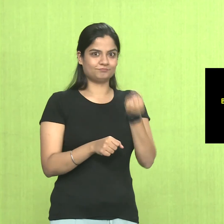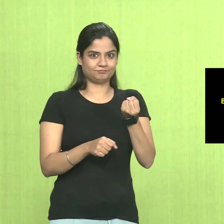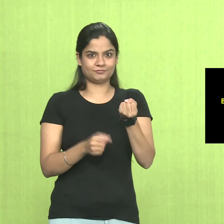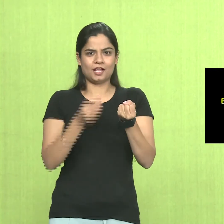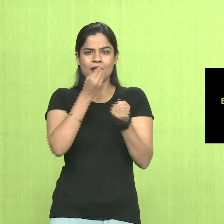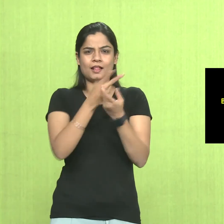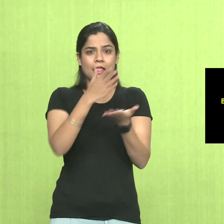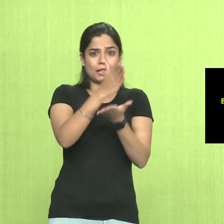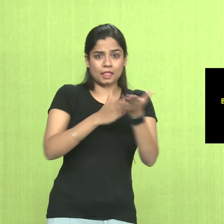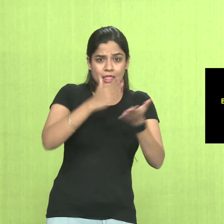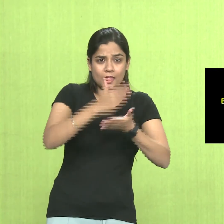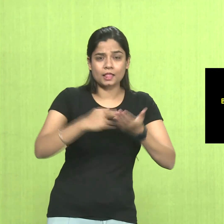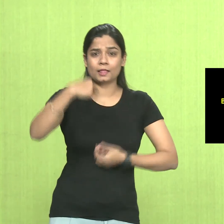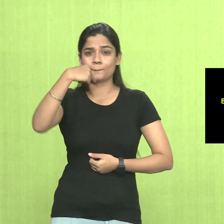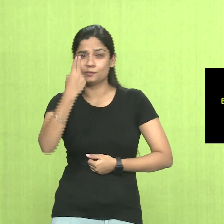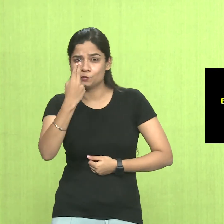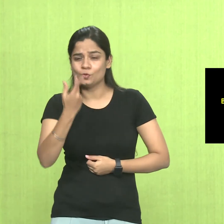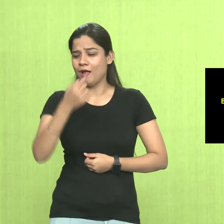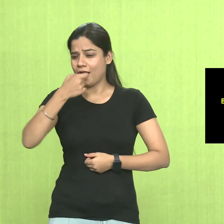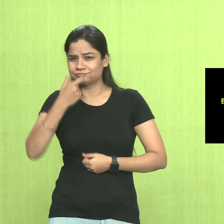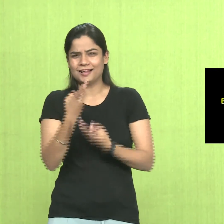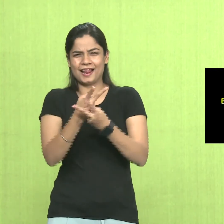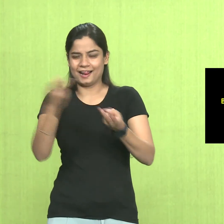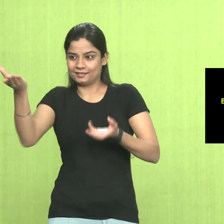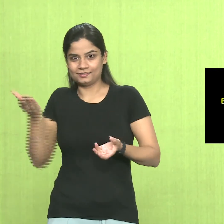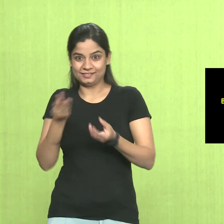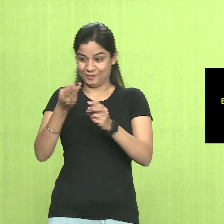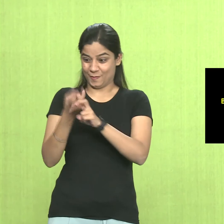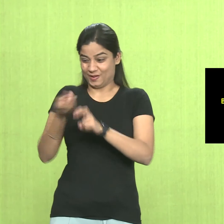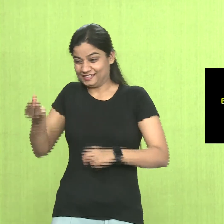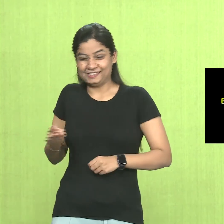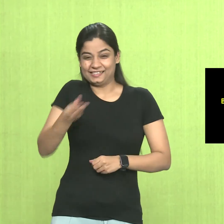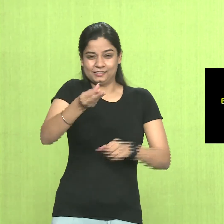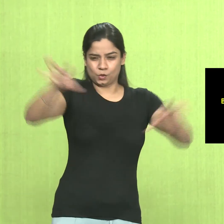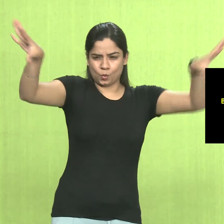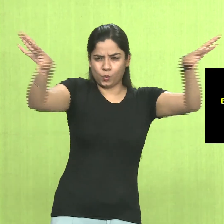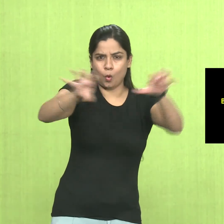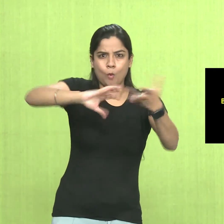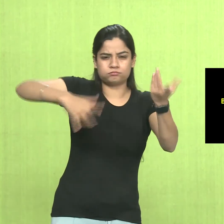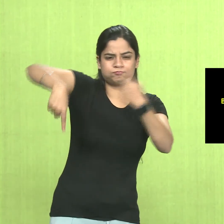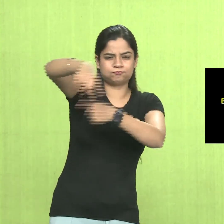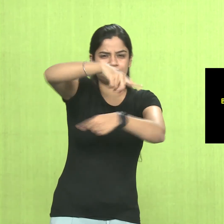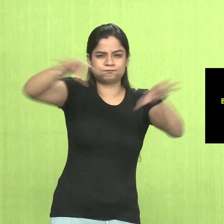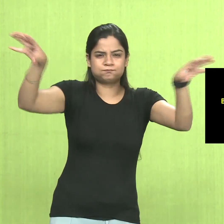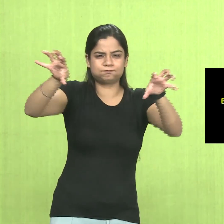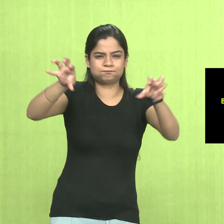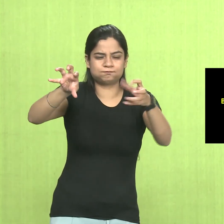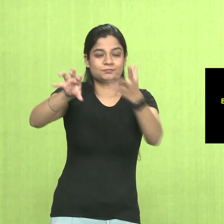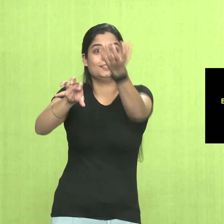Baking involves use of oven and baked food like crisp brown on top, soft and porous on the inside, usually